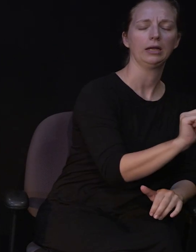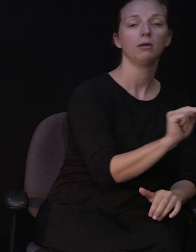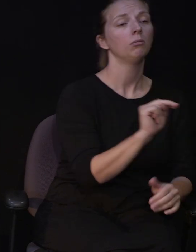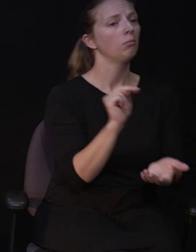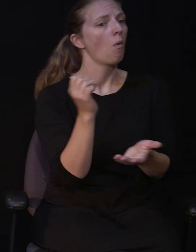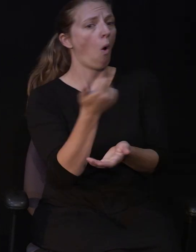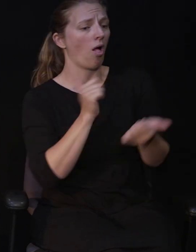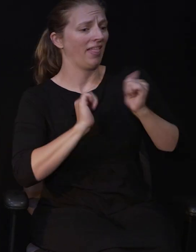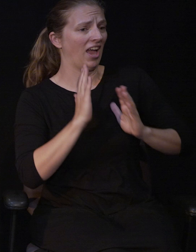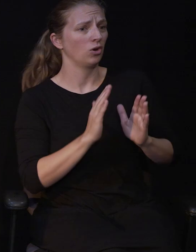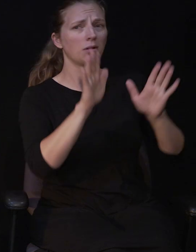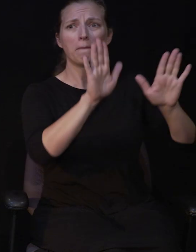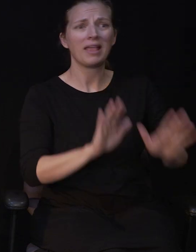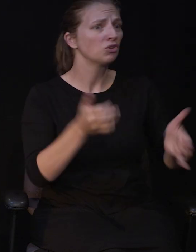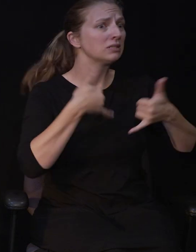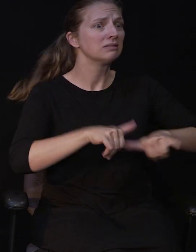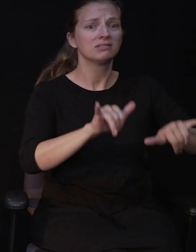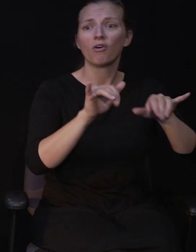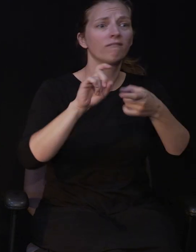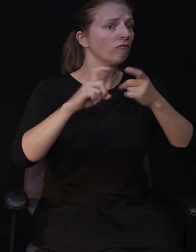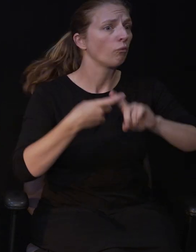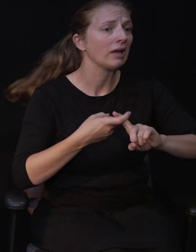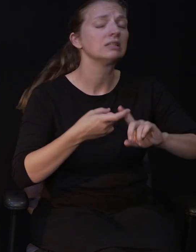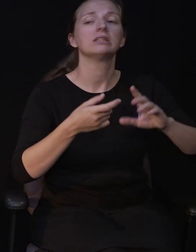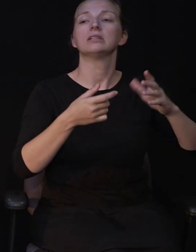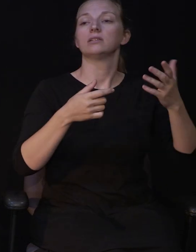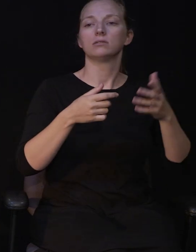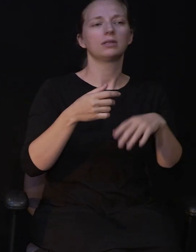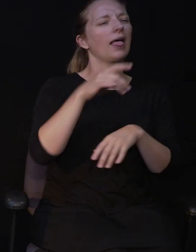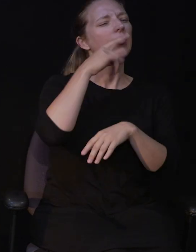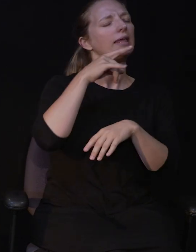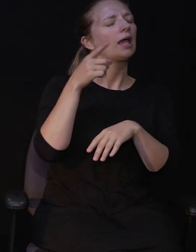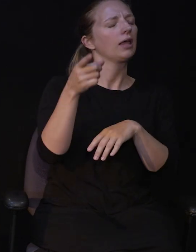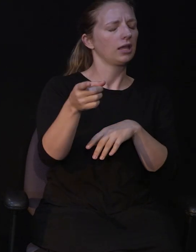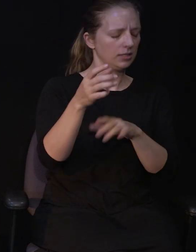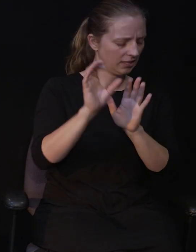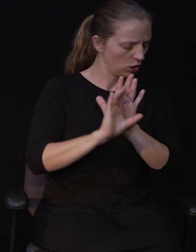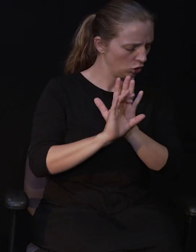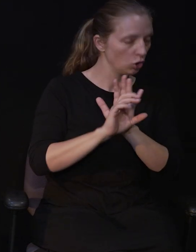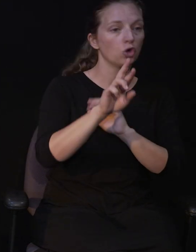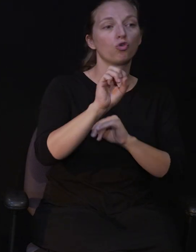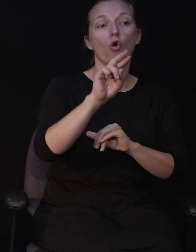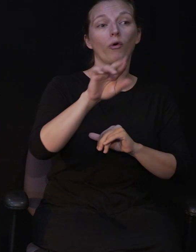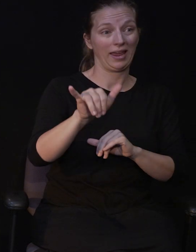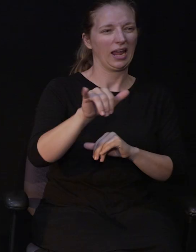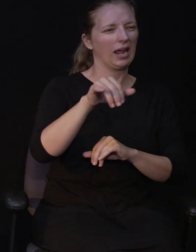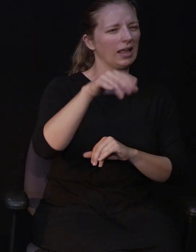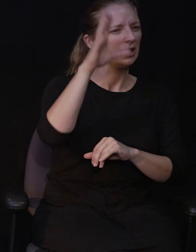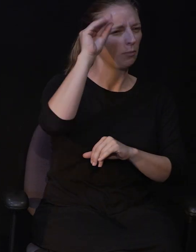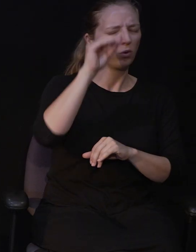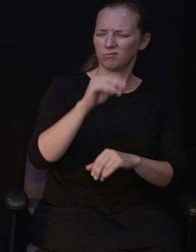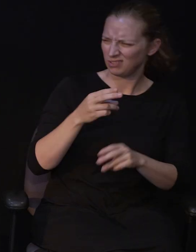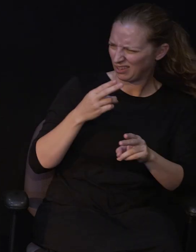were terrific and are all still really good friends of mine. The kid that played Rory, the boy, was that his